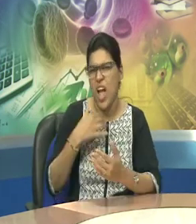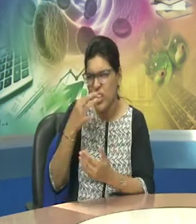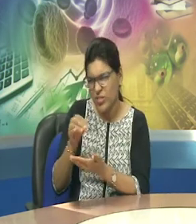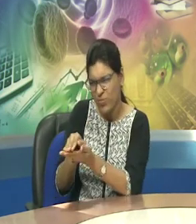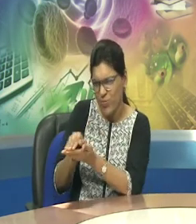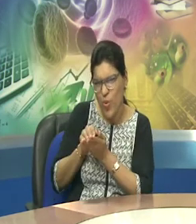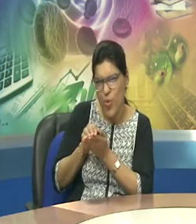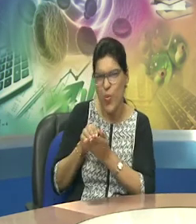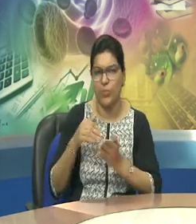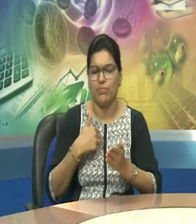Borrow.